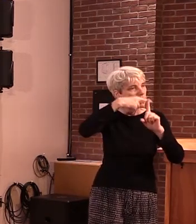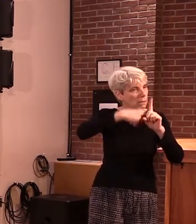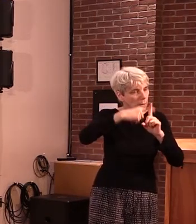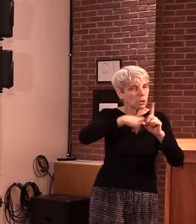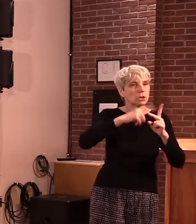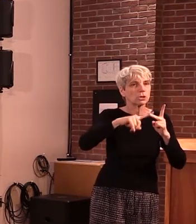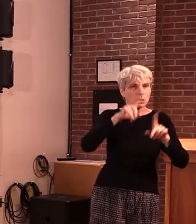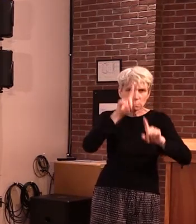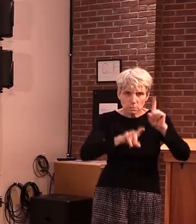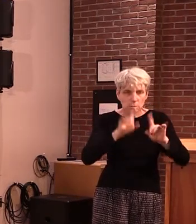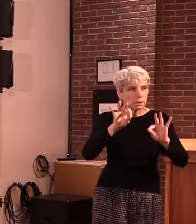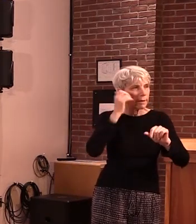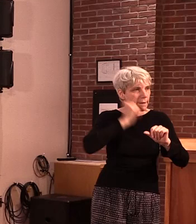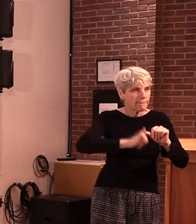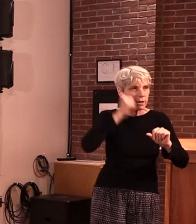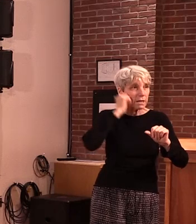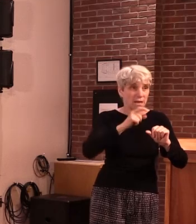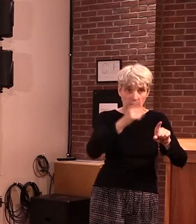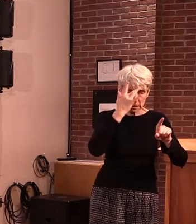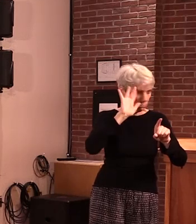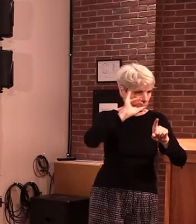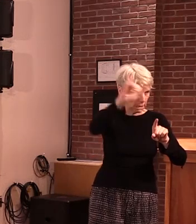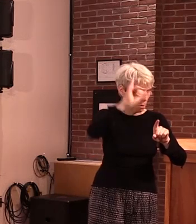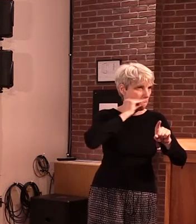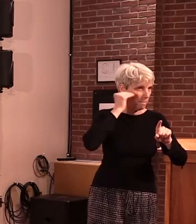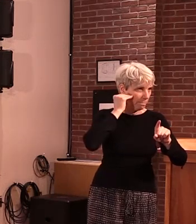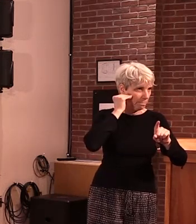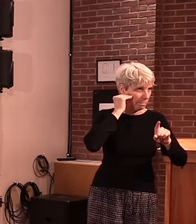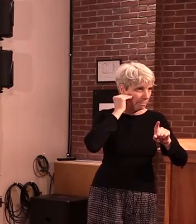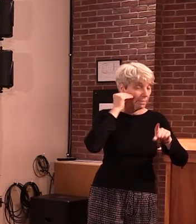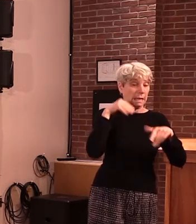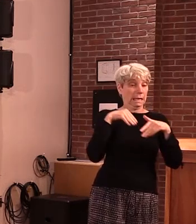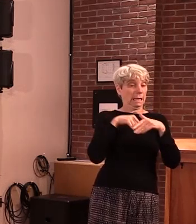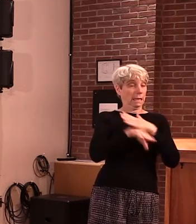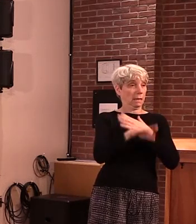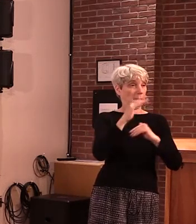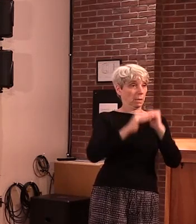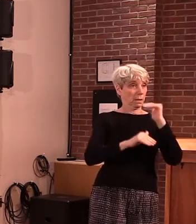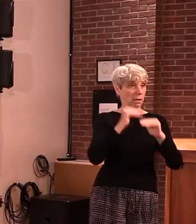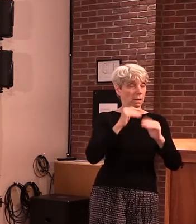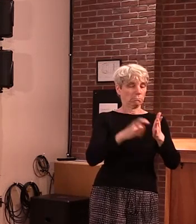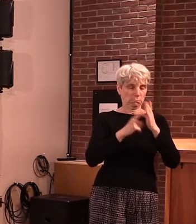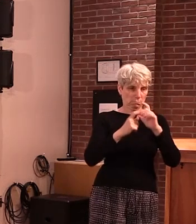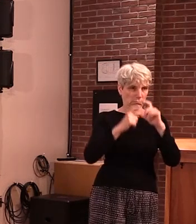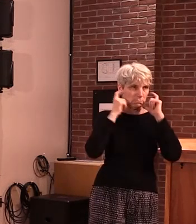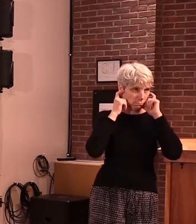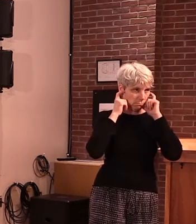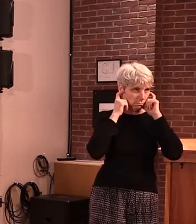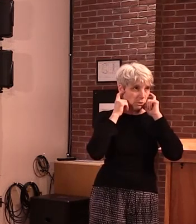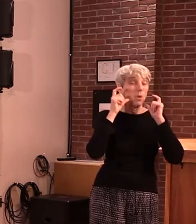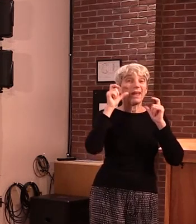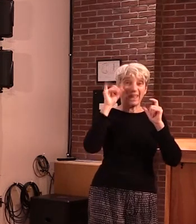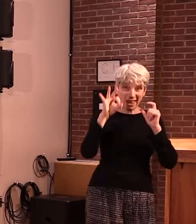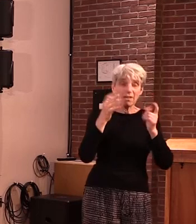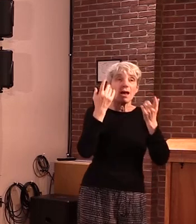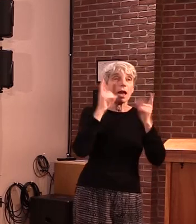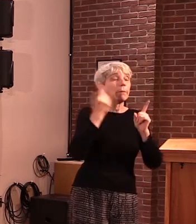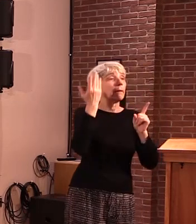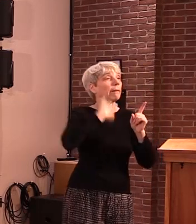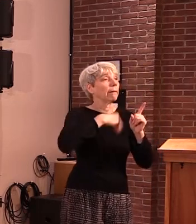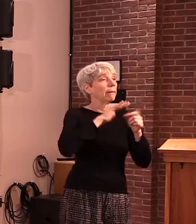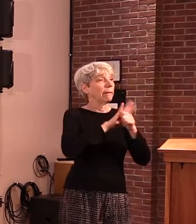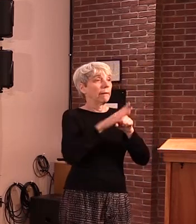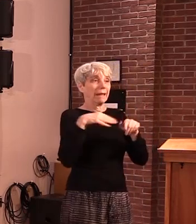Implementing stringent precautions inside a school, such as wearing of facial coverings to stop the spread of the virus if it does enter a school.